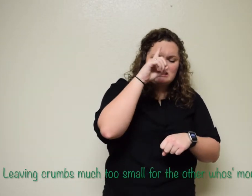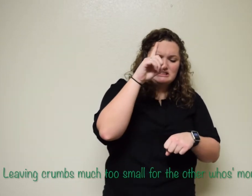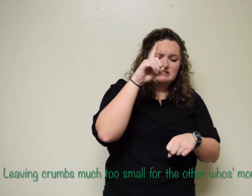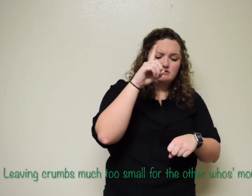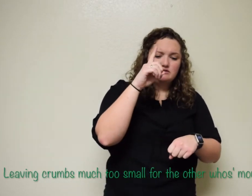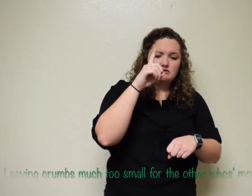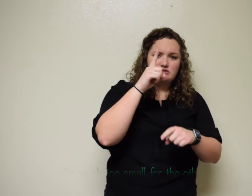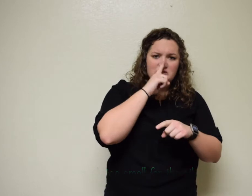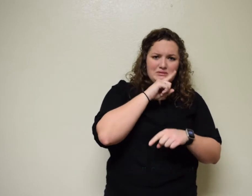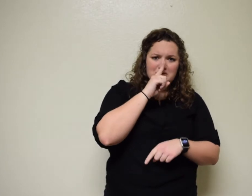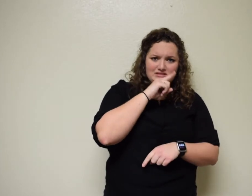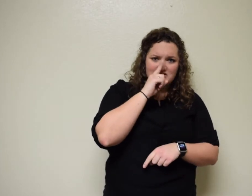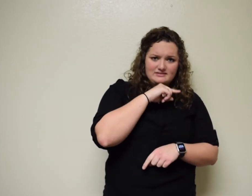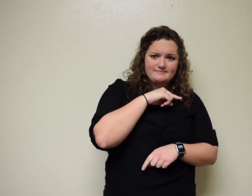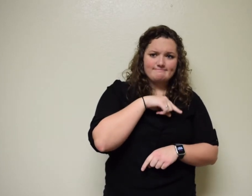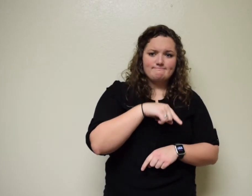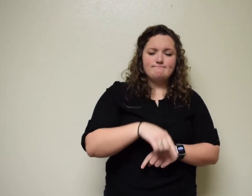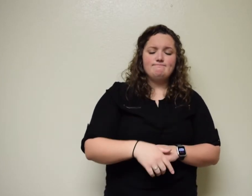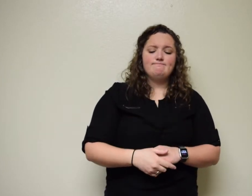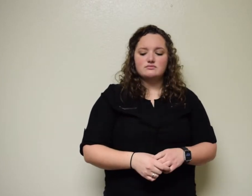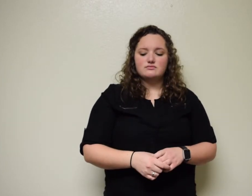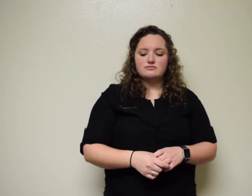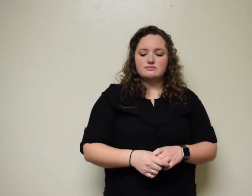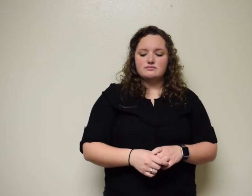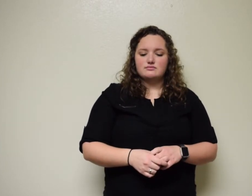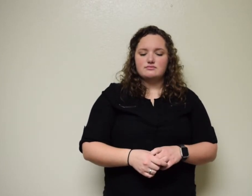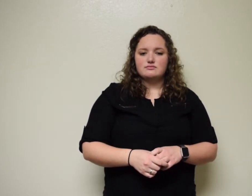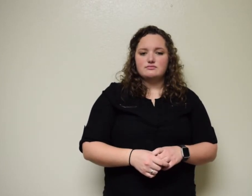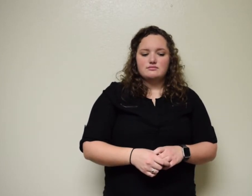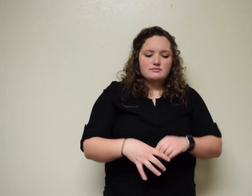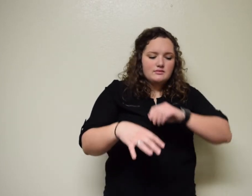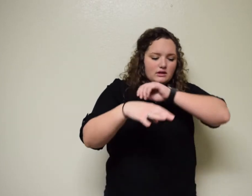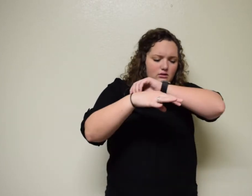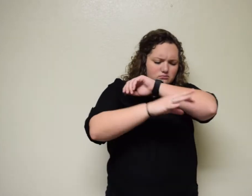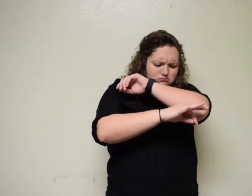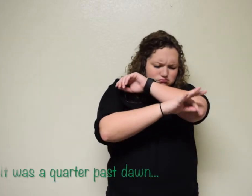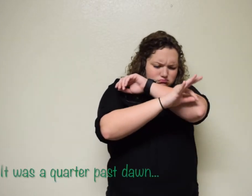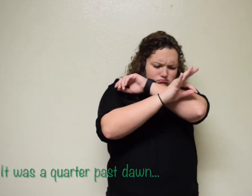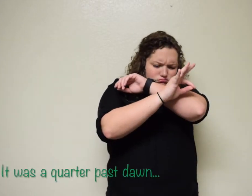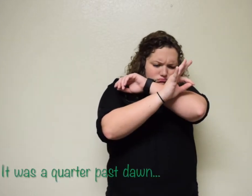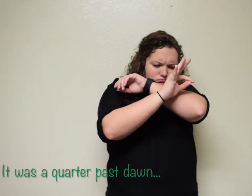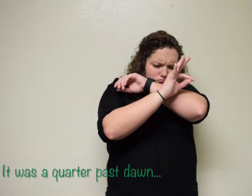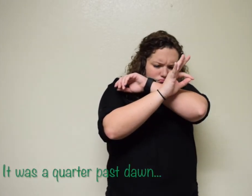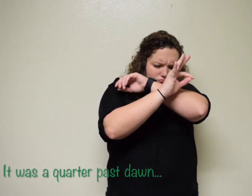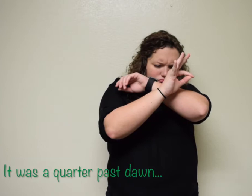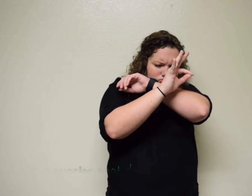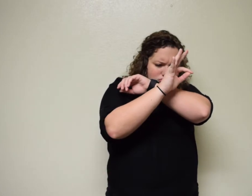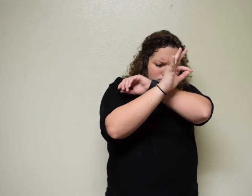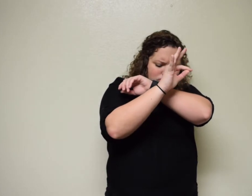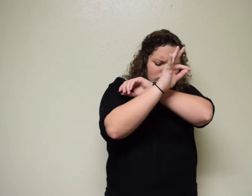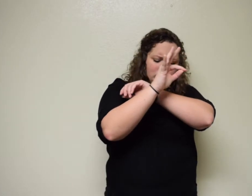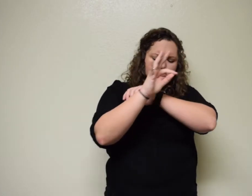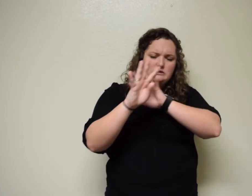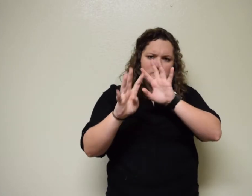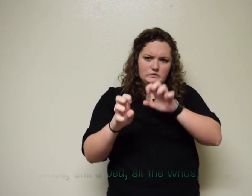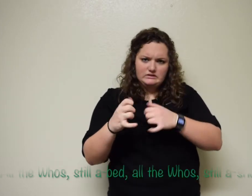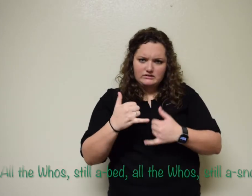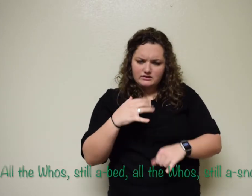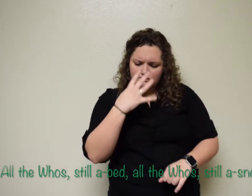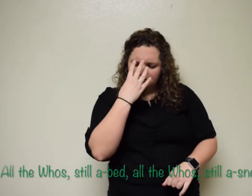mouses it was quarter past dark are the who's still a bed are